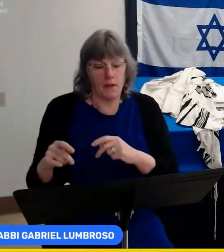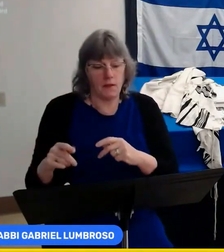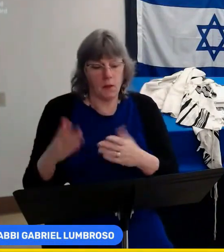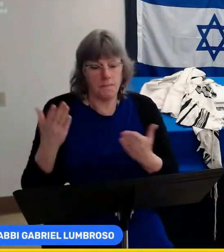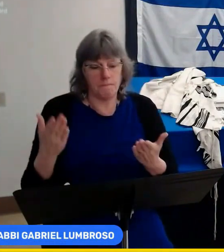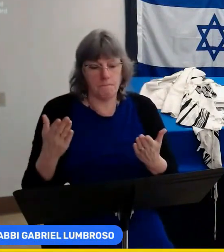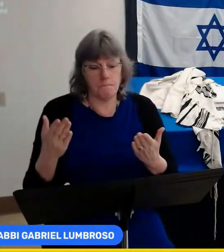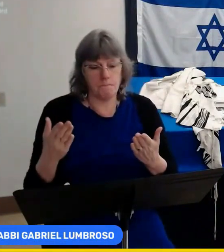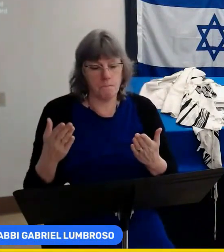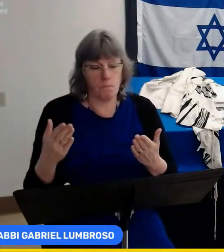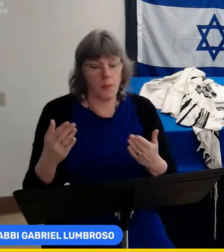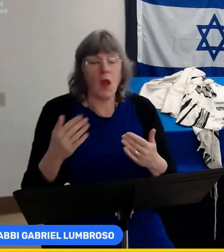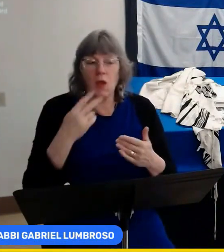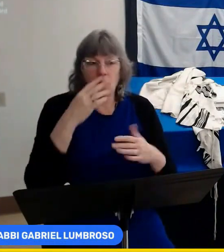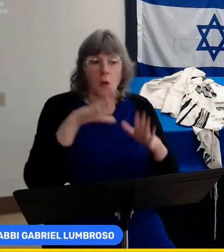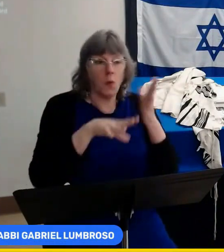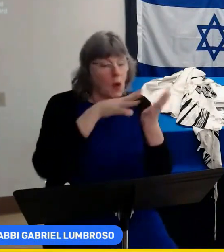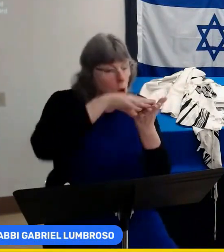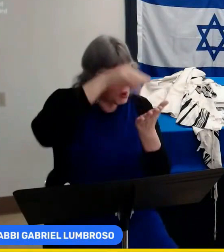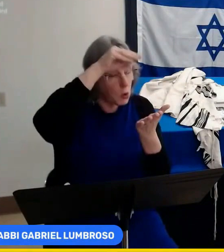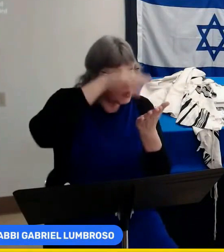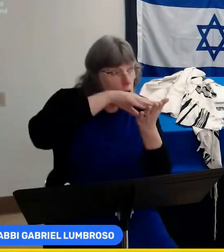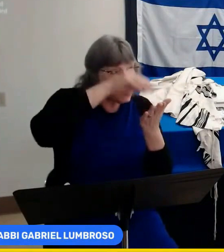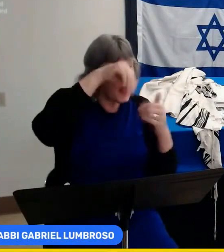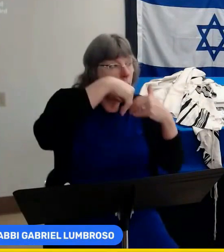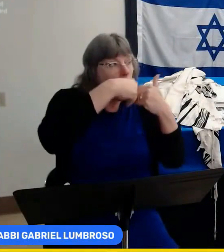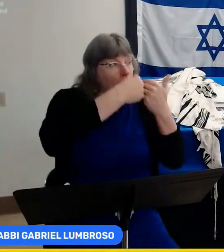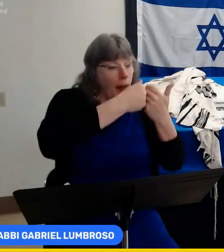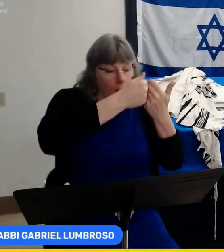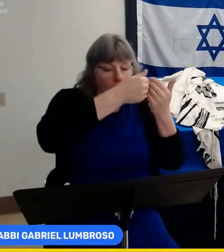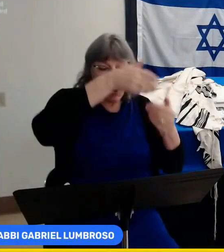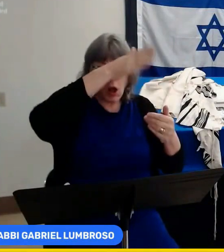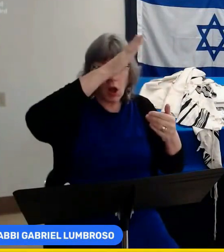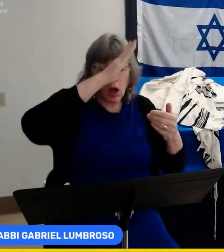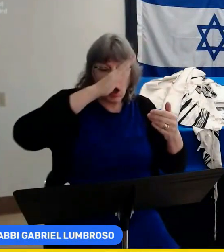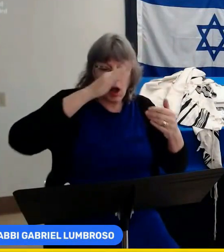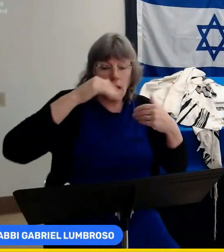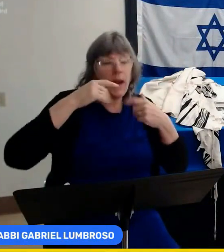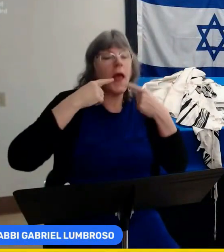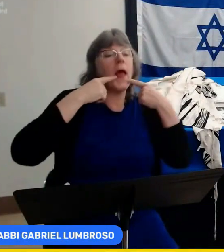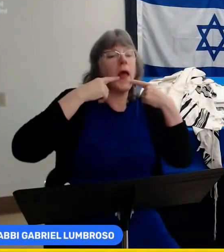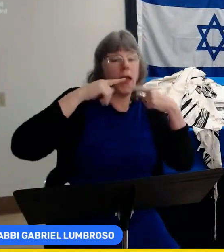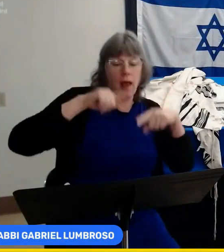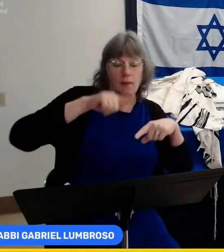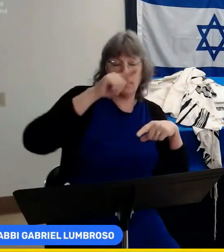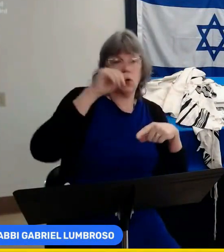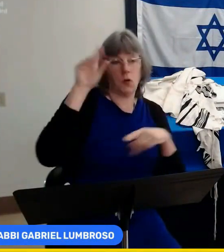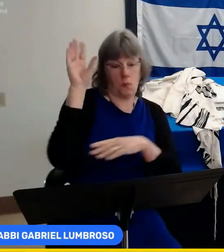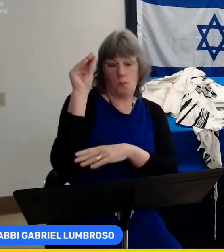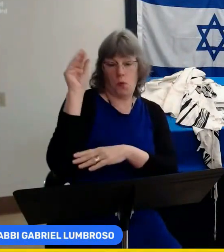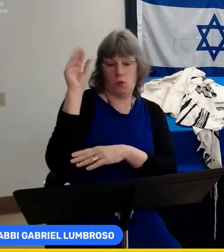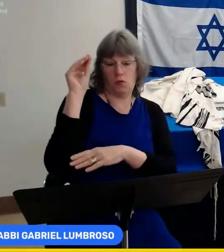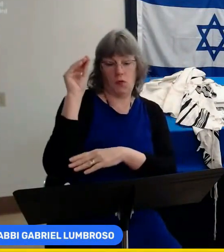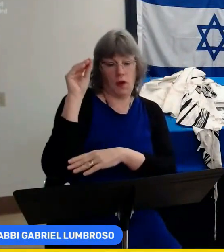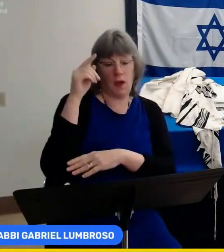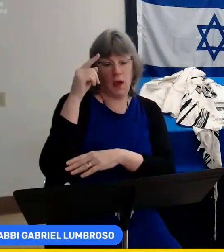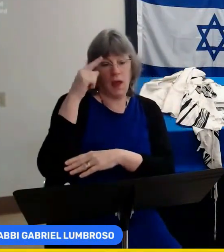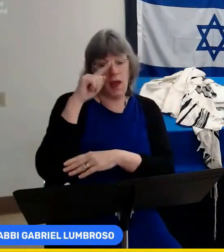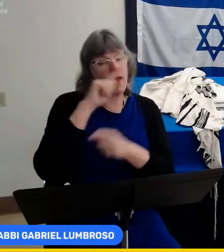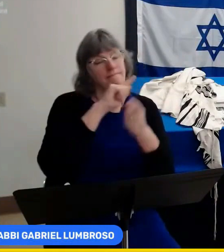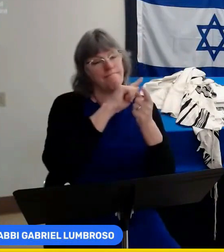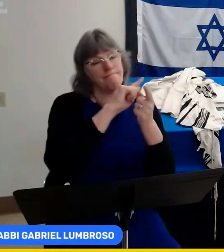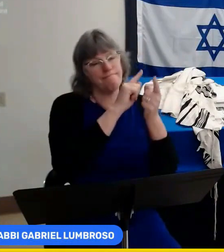upon which their relationship with the Creator was upheld. He did not change the terms of the